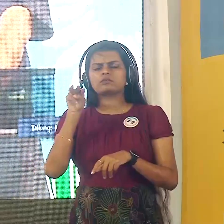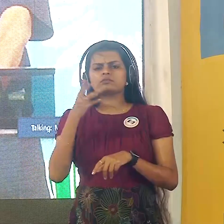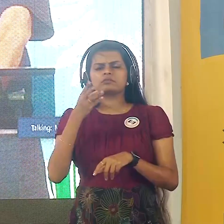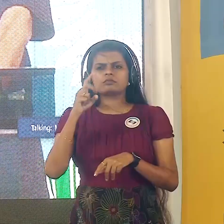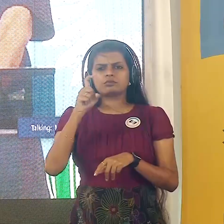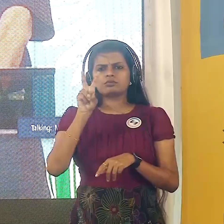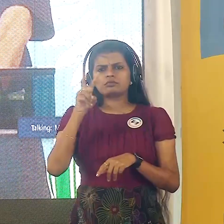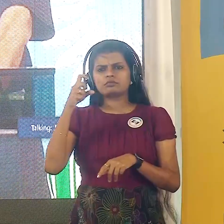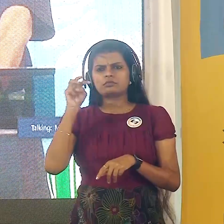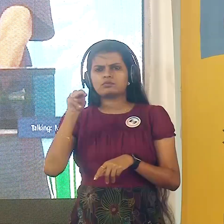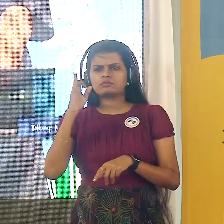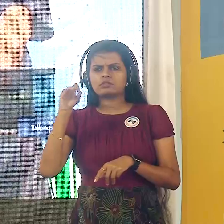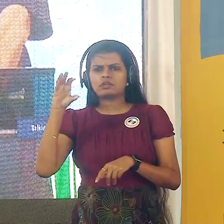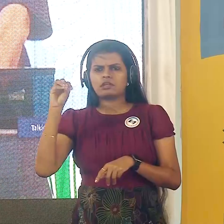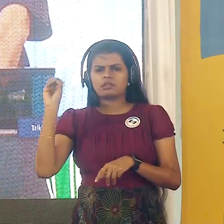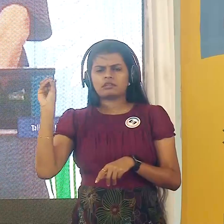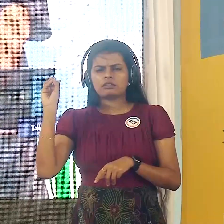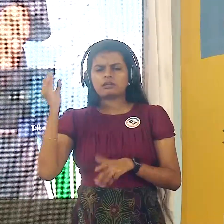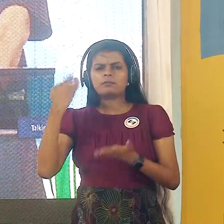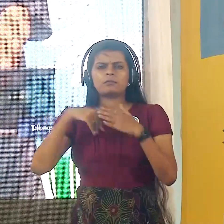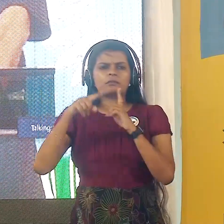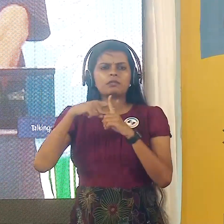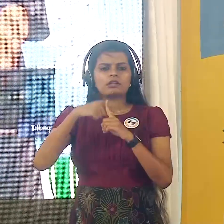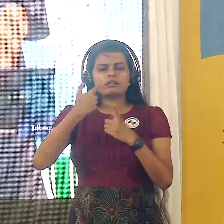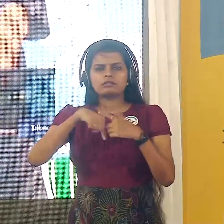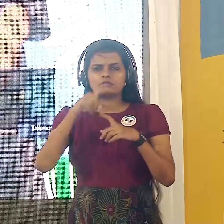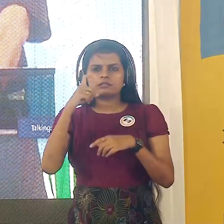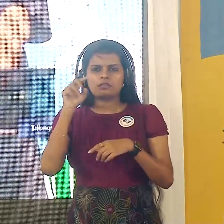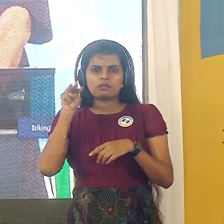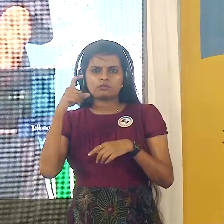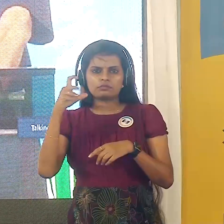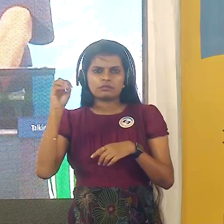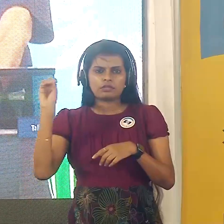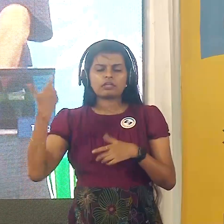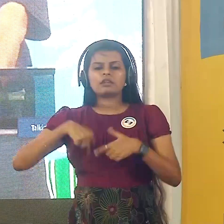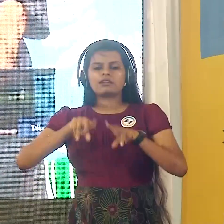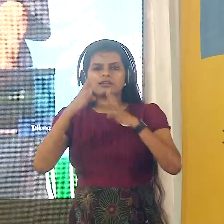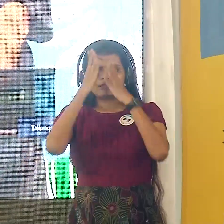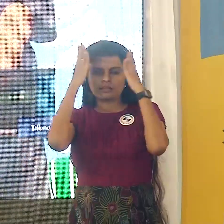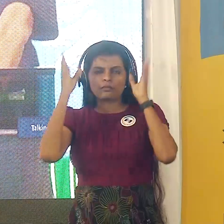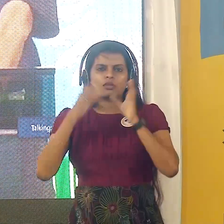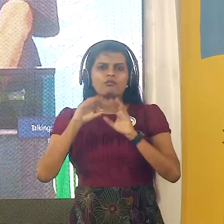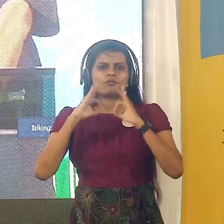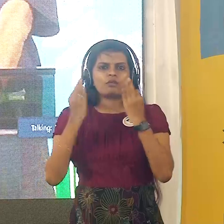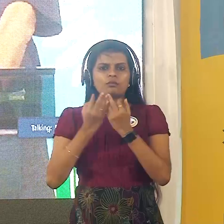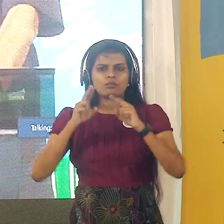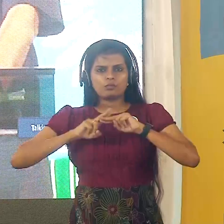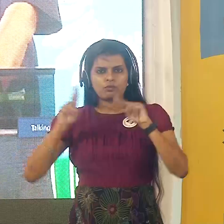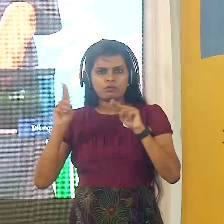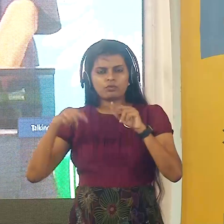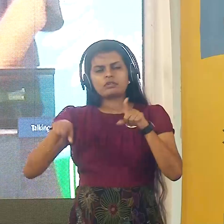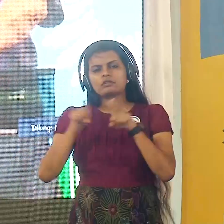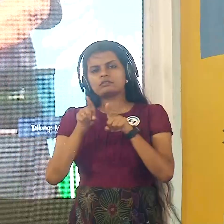27,800 scheduled caste families and about 7,700 scheduled tribe families have been provided assistance for